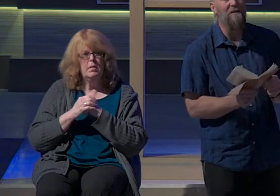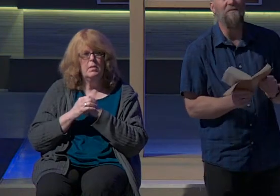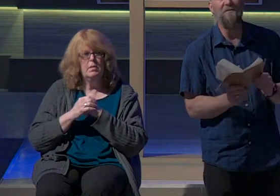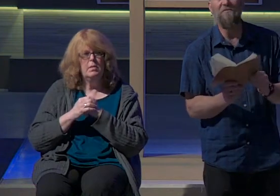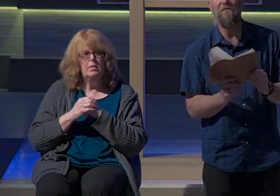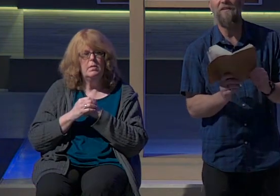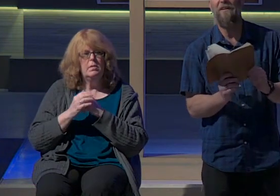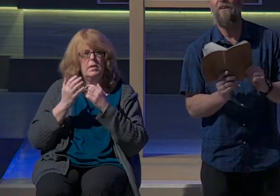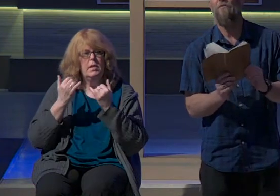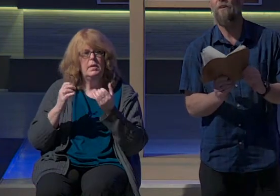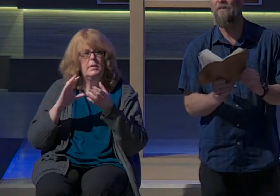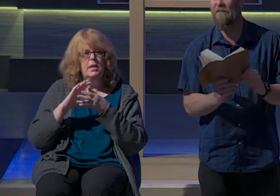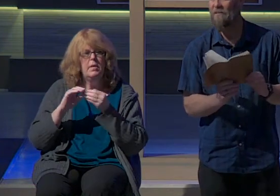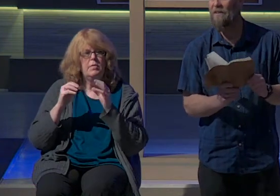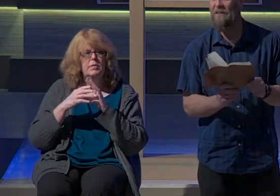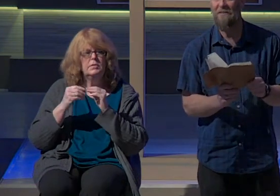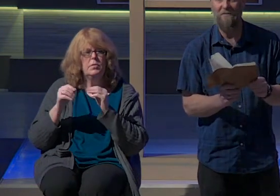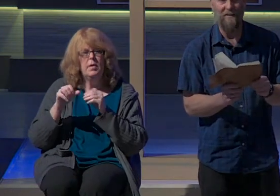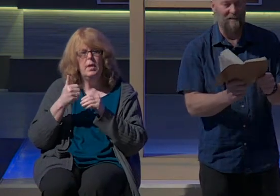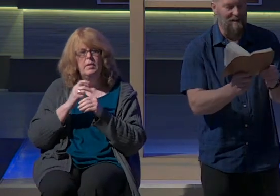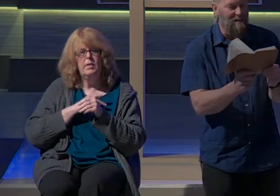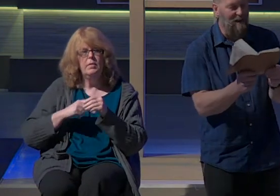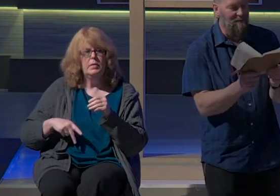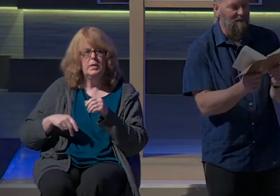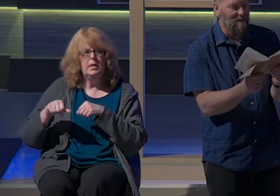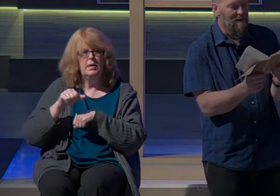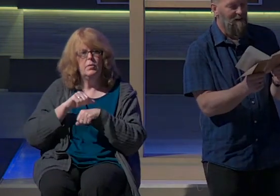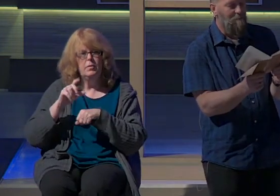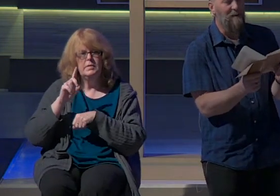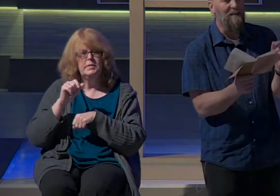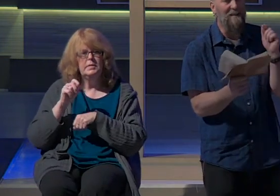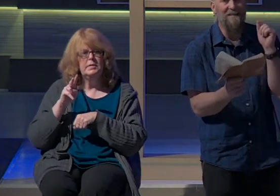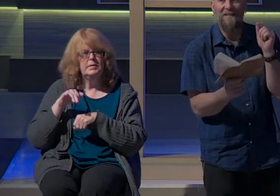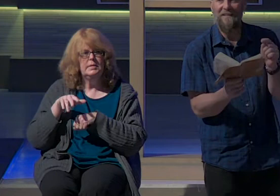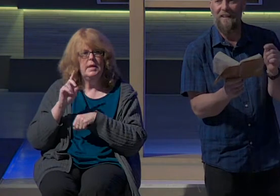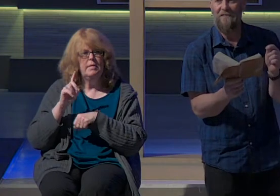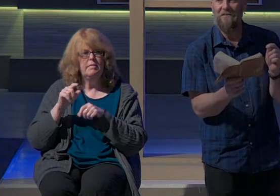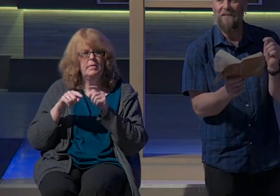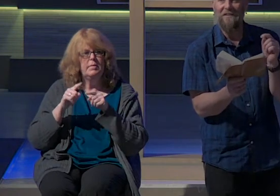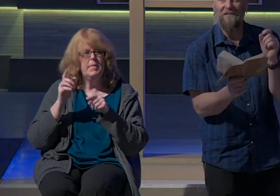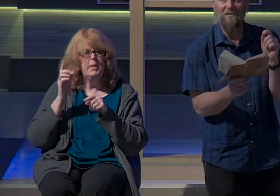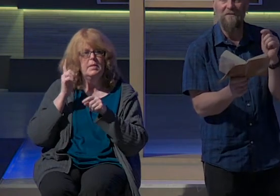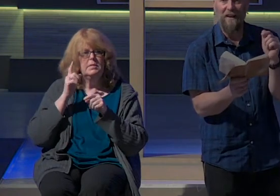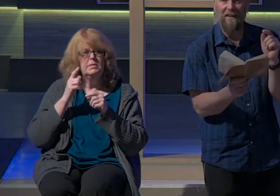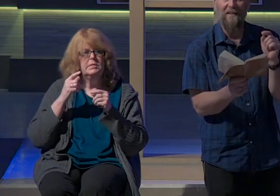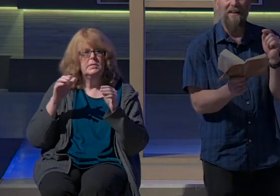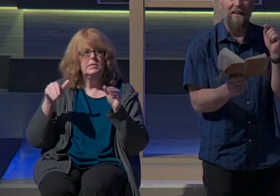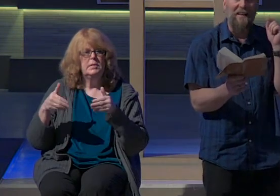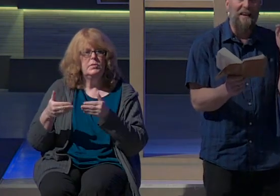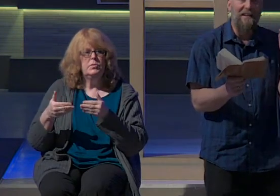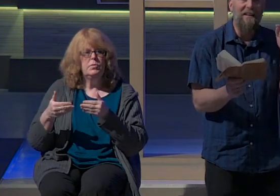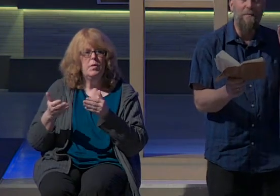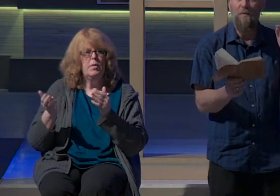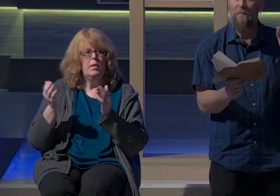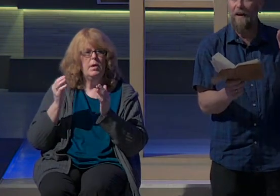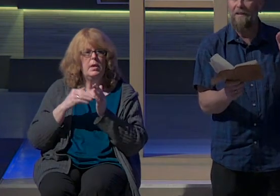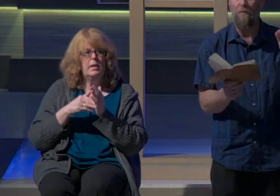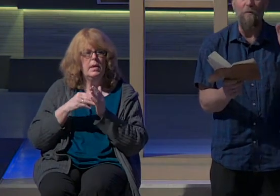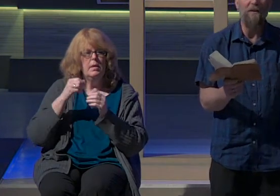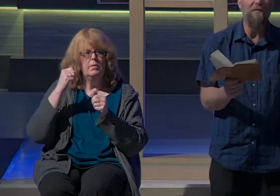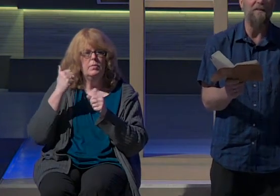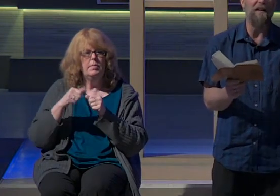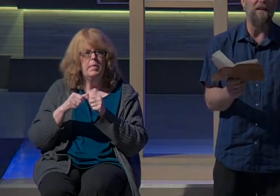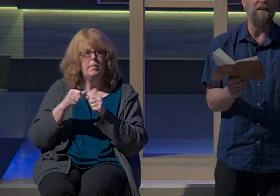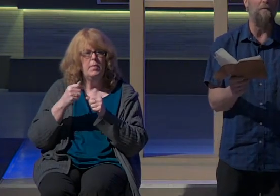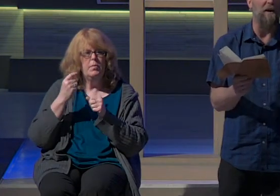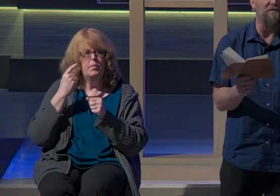Now comes the story where another king is anointed, David. But listen to the introduction to that. Again, keep in mind, we